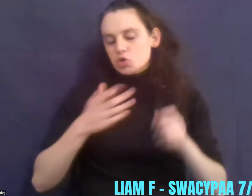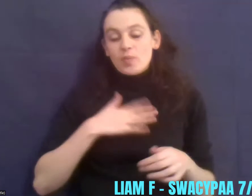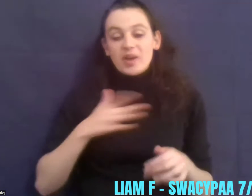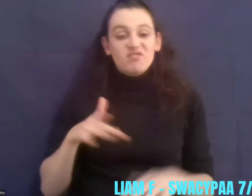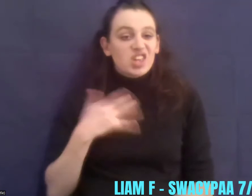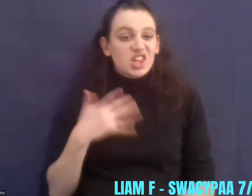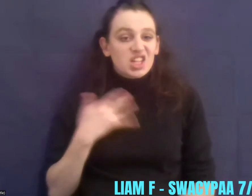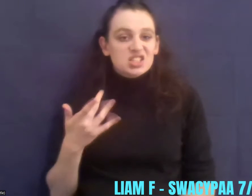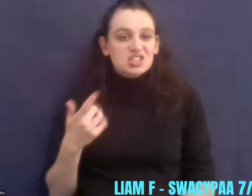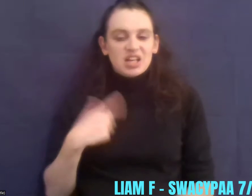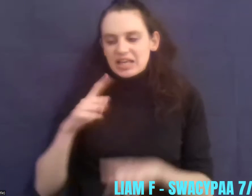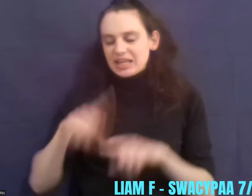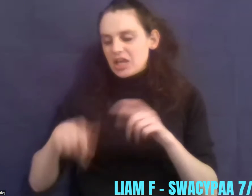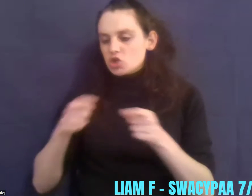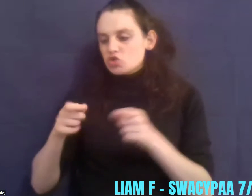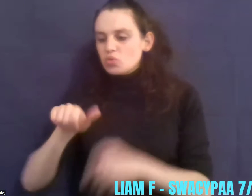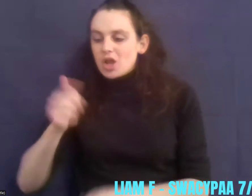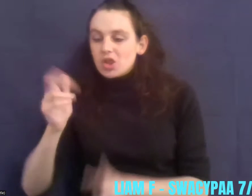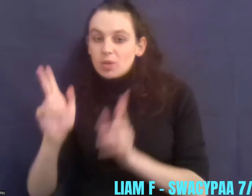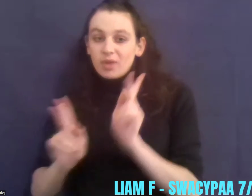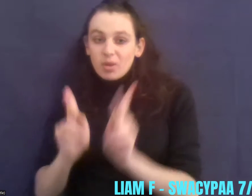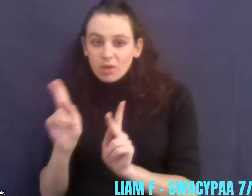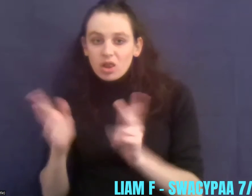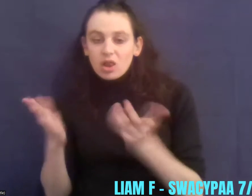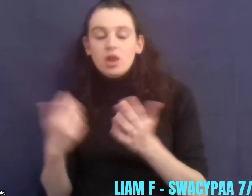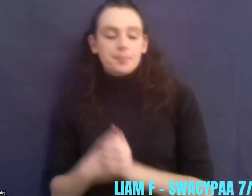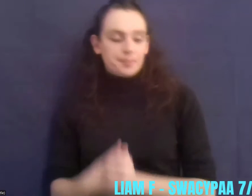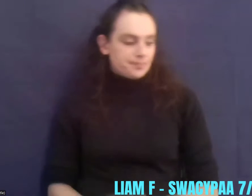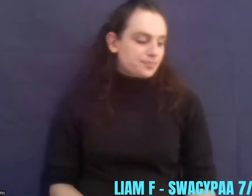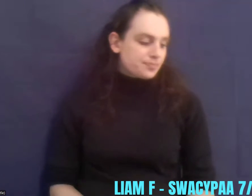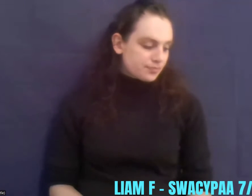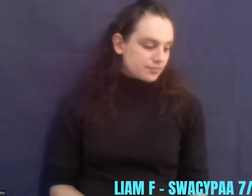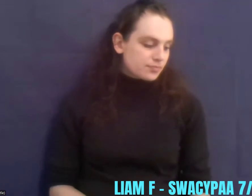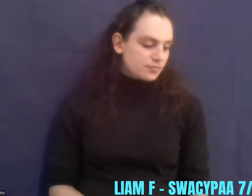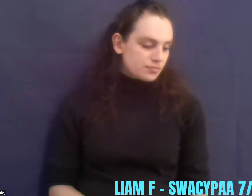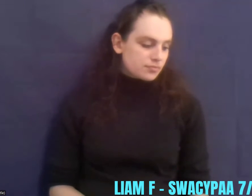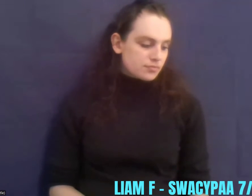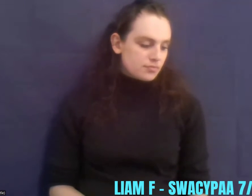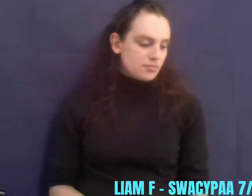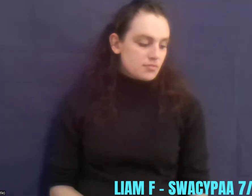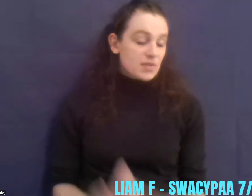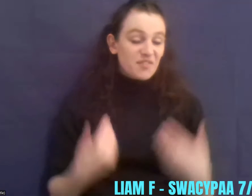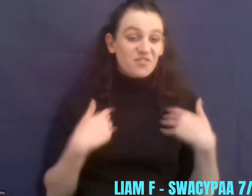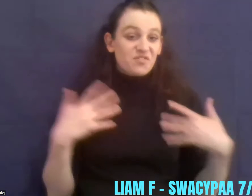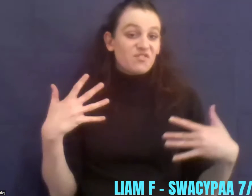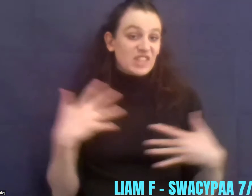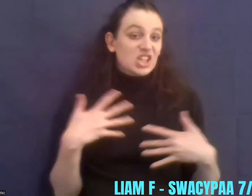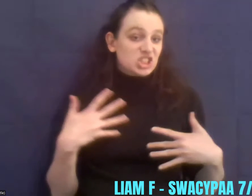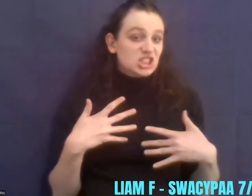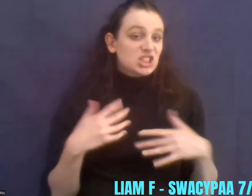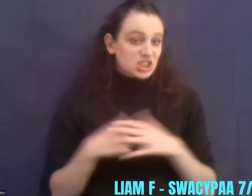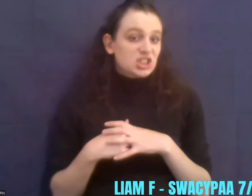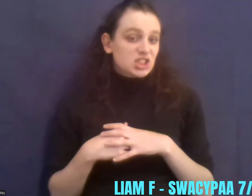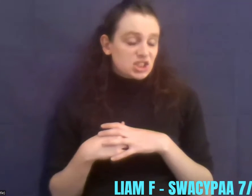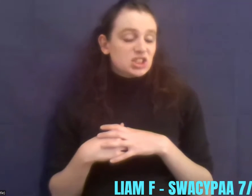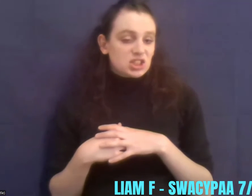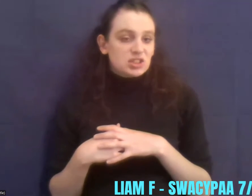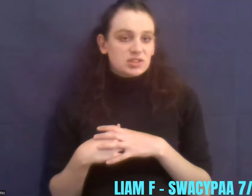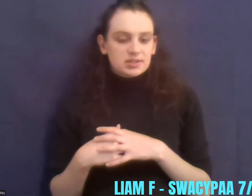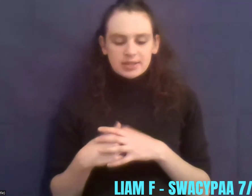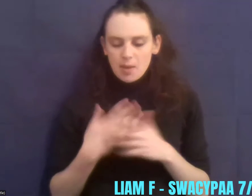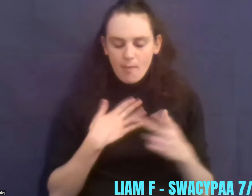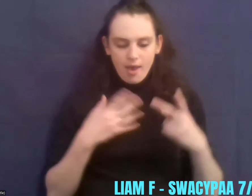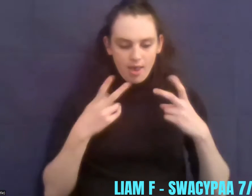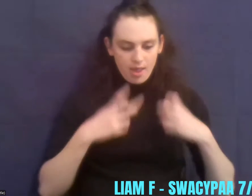And that sounds, there's some fear in that for sure, right? I think in my